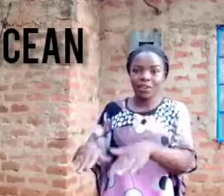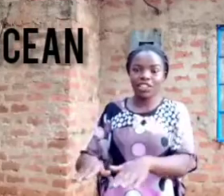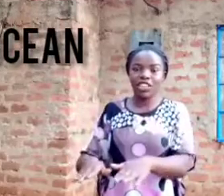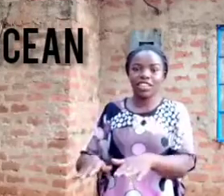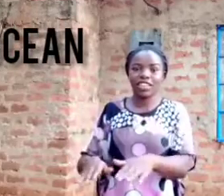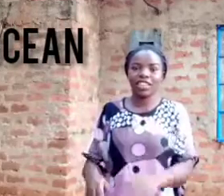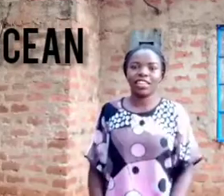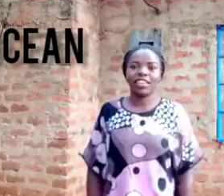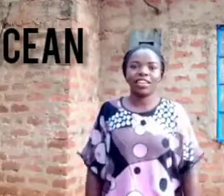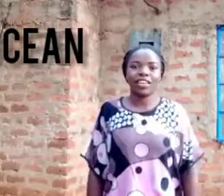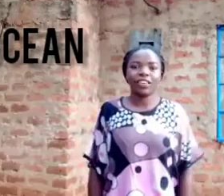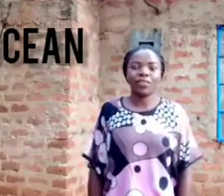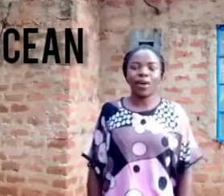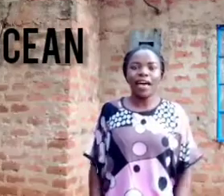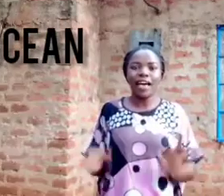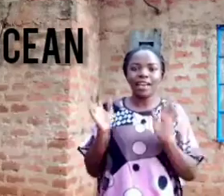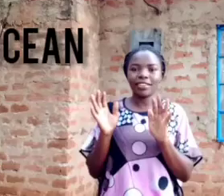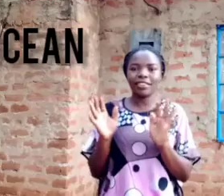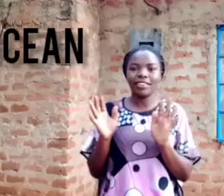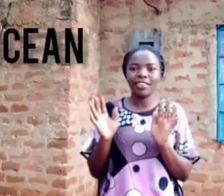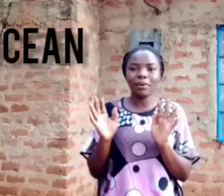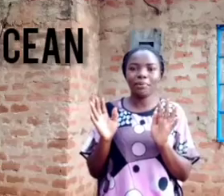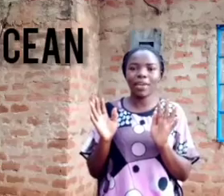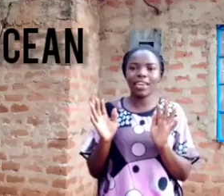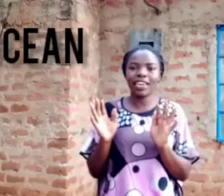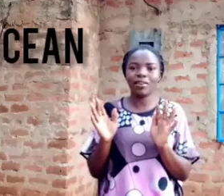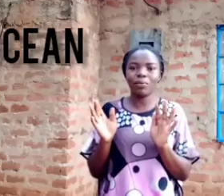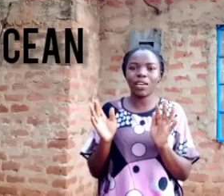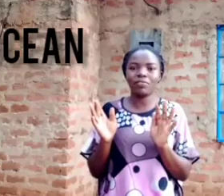Ocean. Your hands making waves.